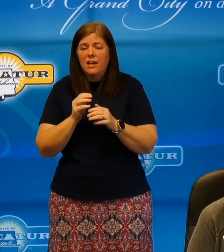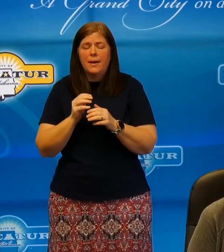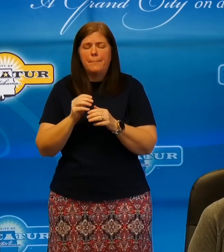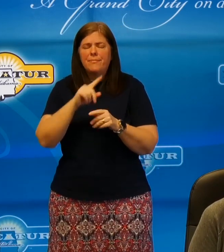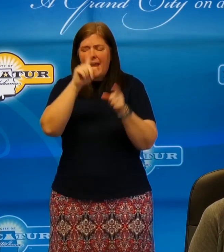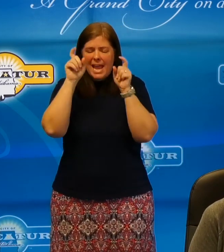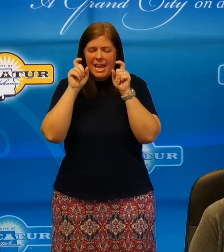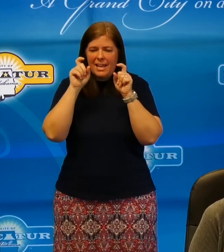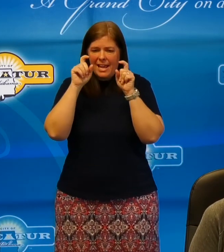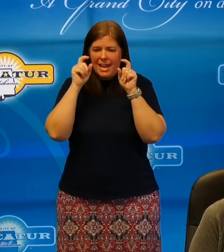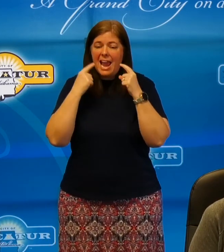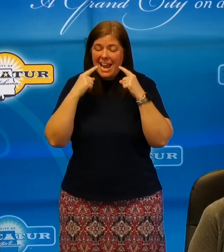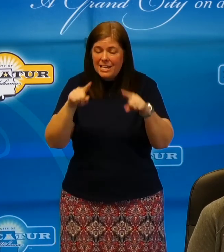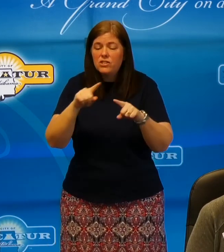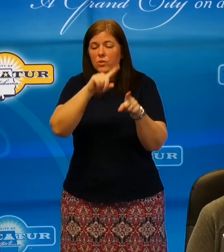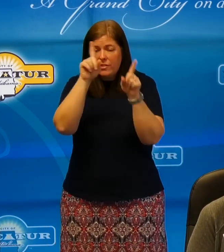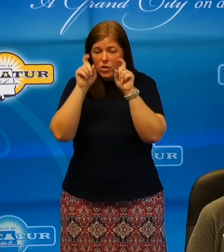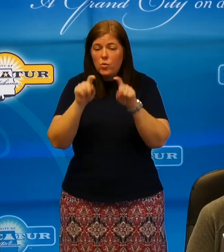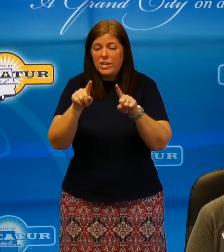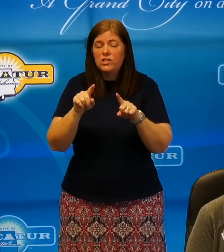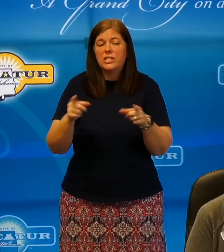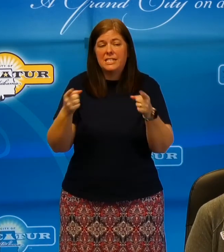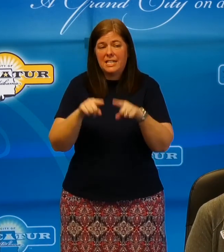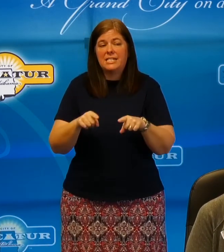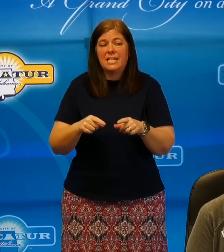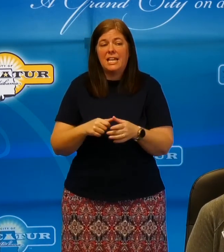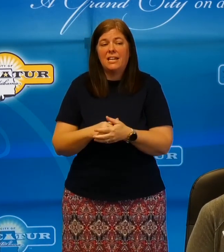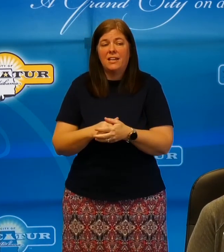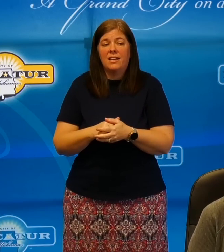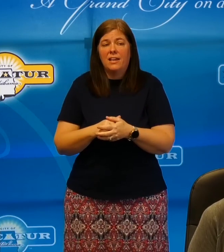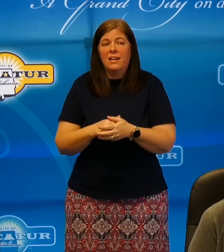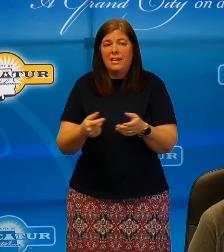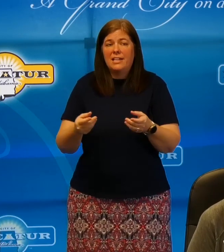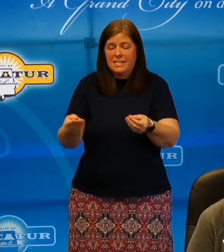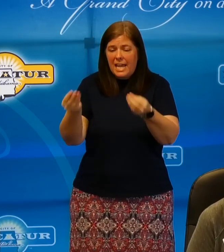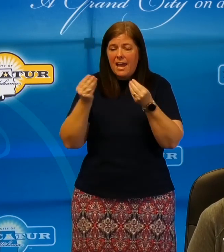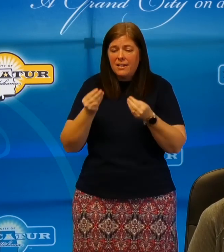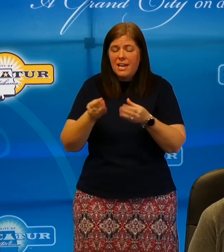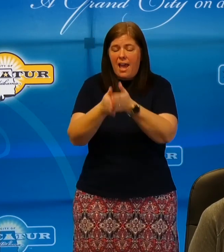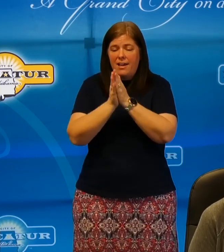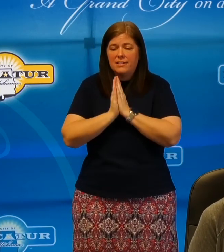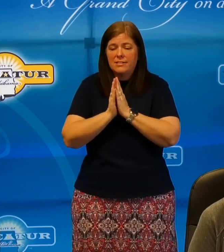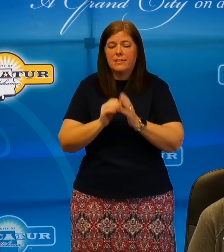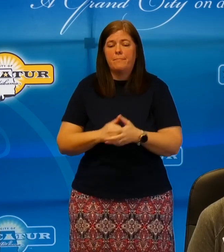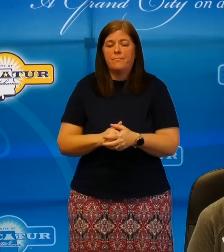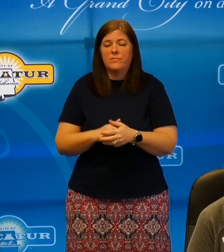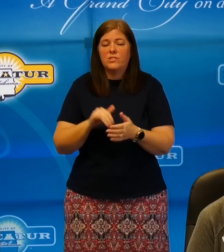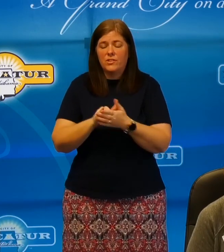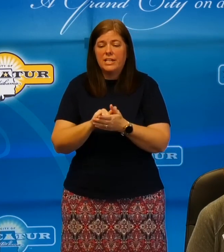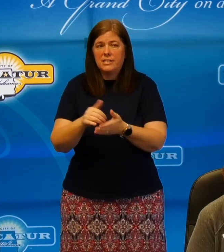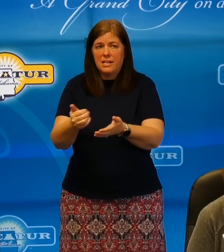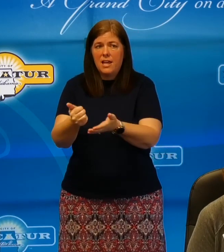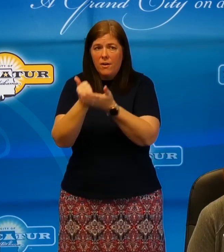they arise. And sometimes they're answering our questions also. So that's very